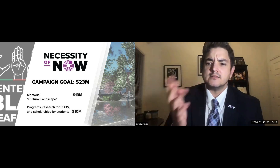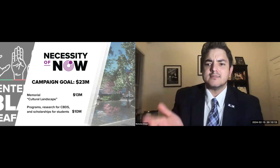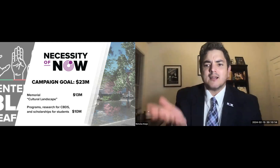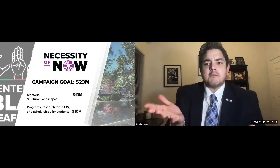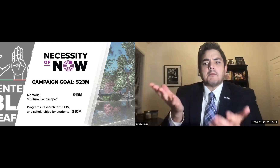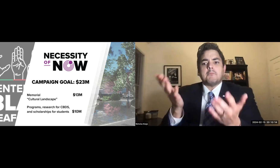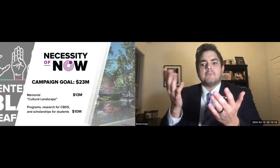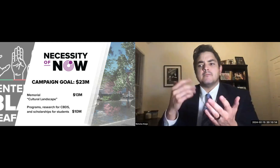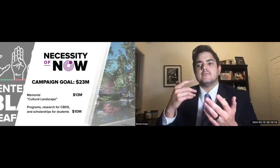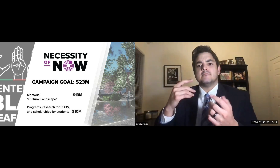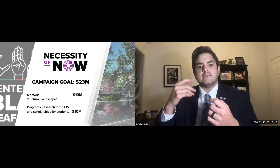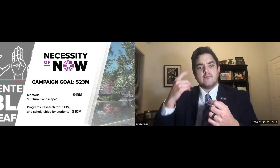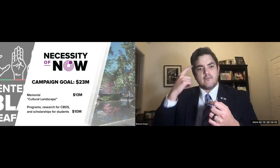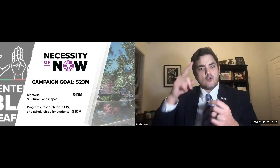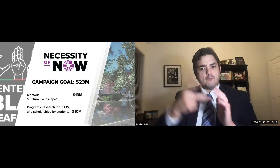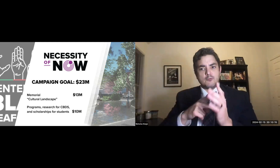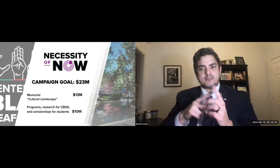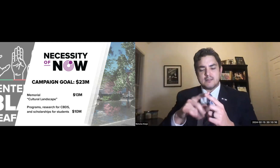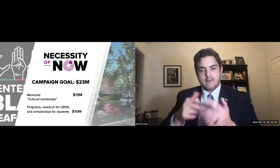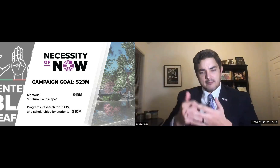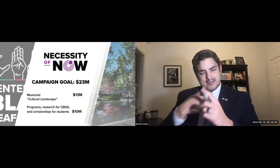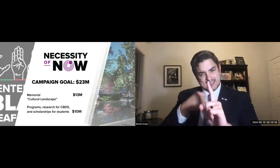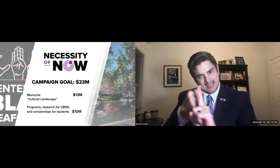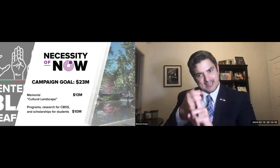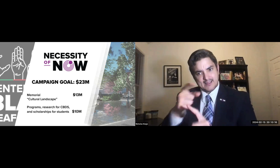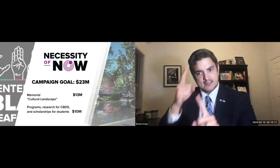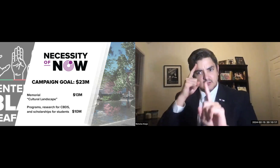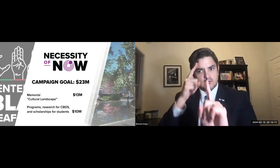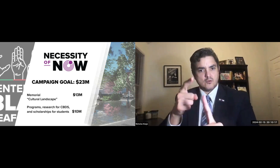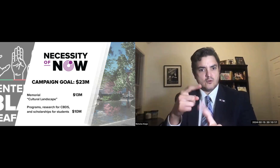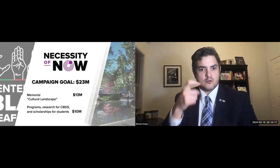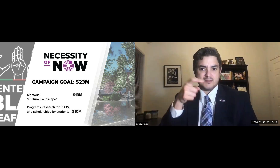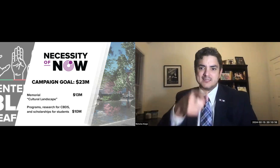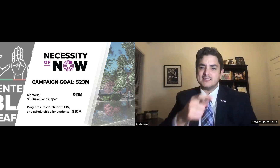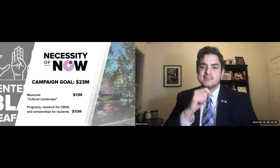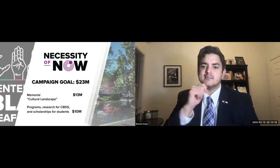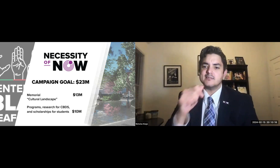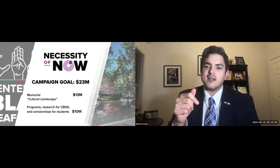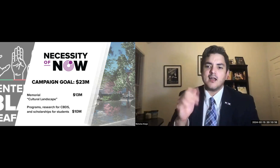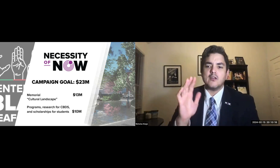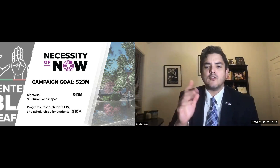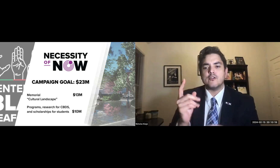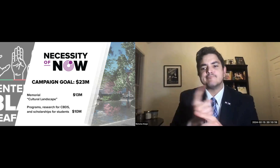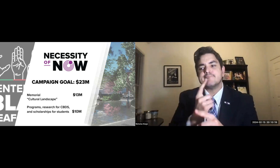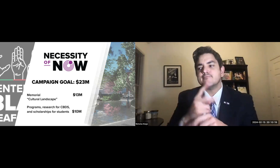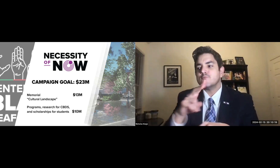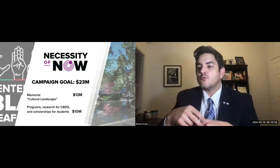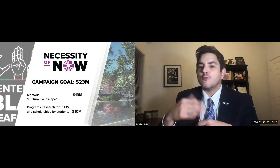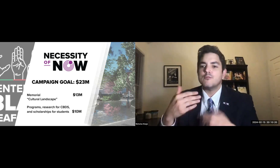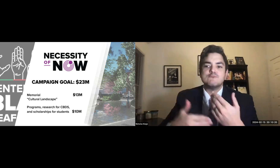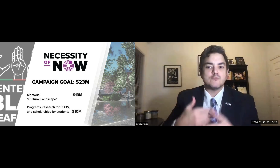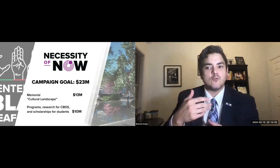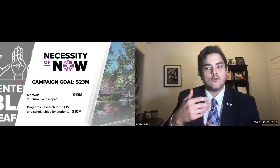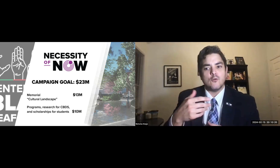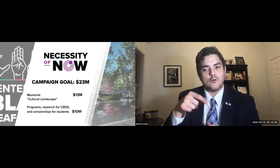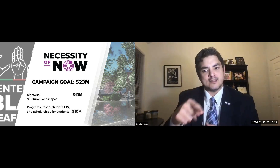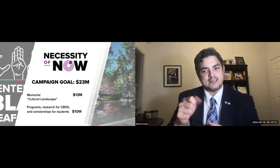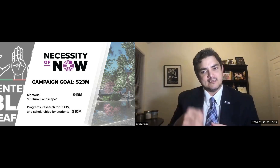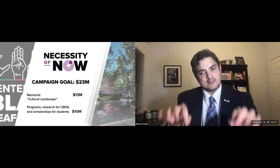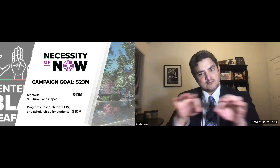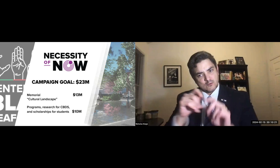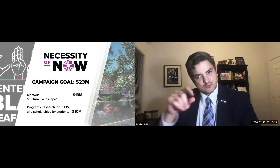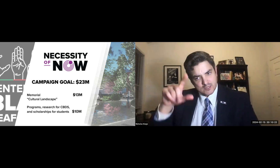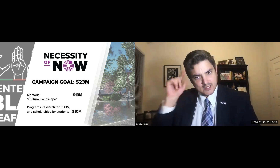100, then we can give a matching grant of 300. You know, so we'll continue to raise that amount until we reach our target.